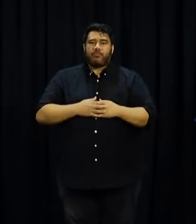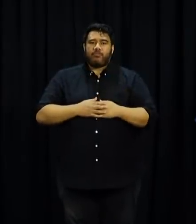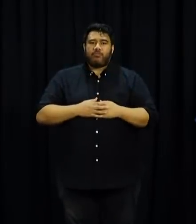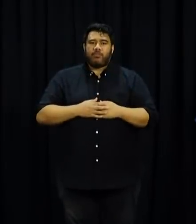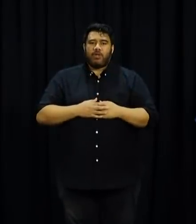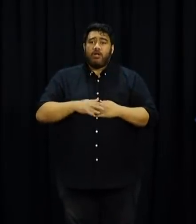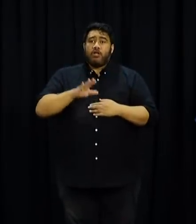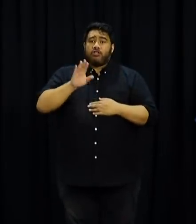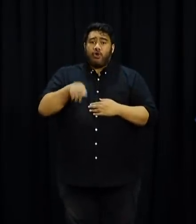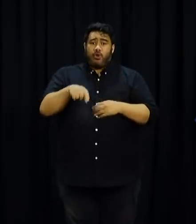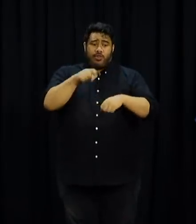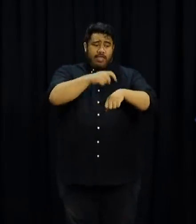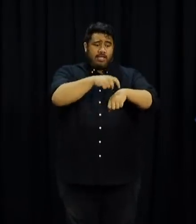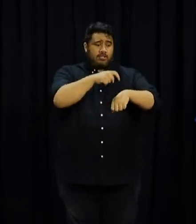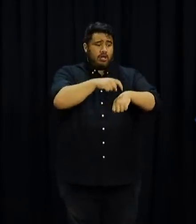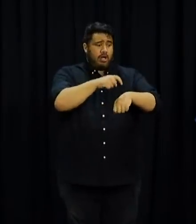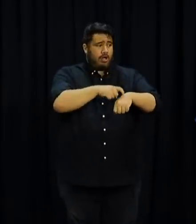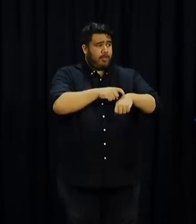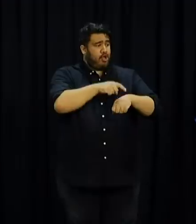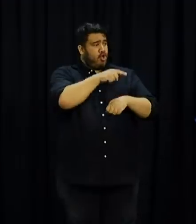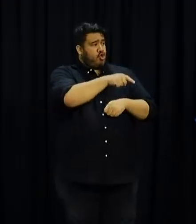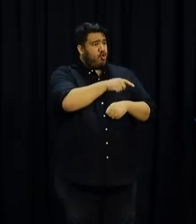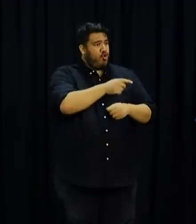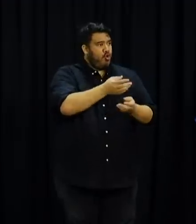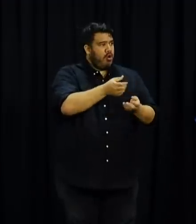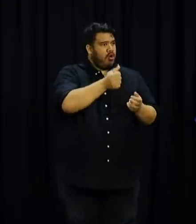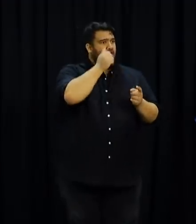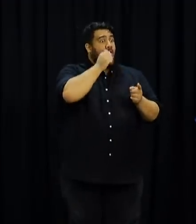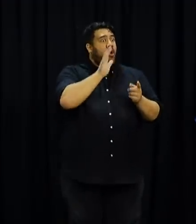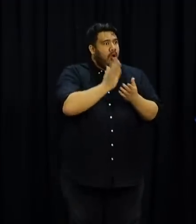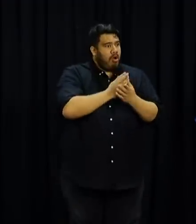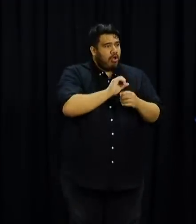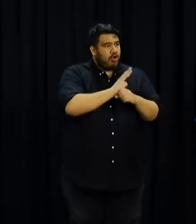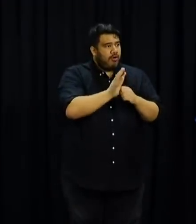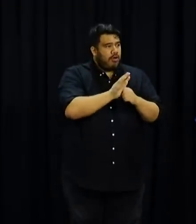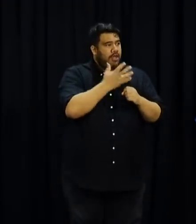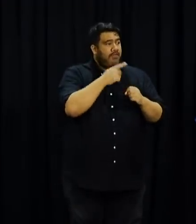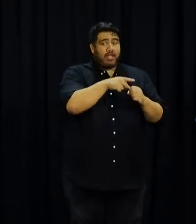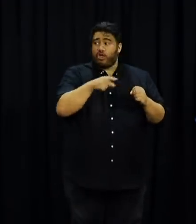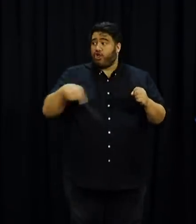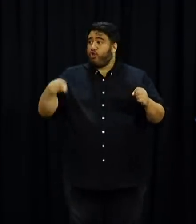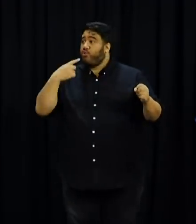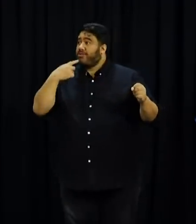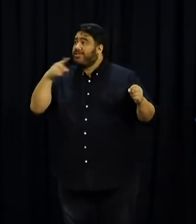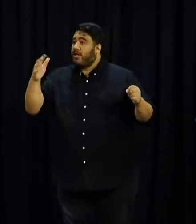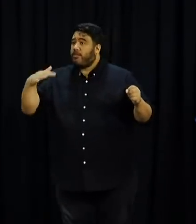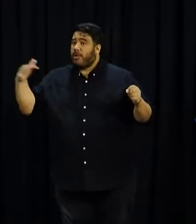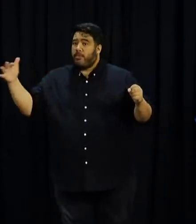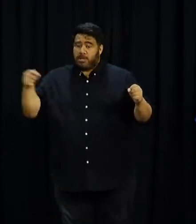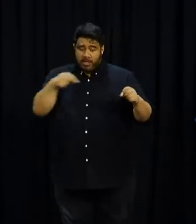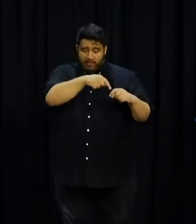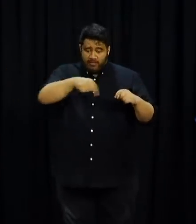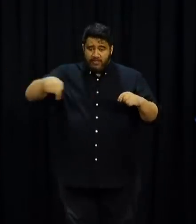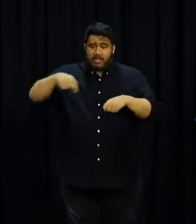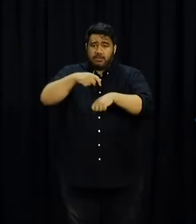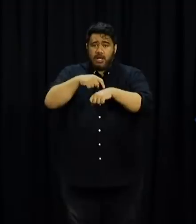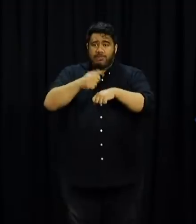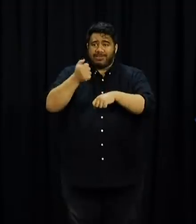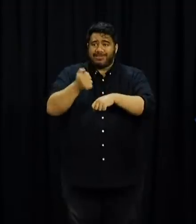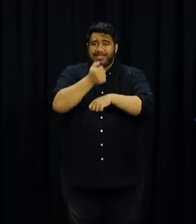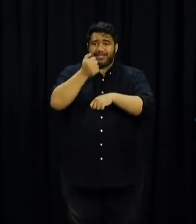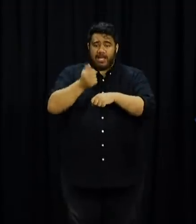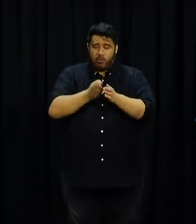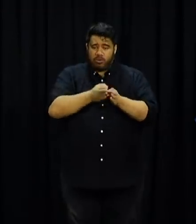that 6.5 hours, Dr. Bloomfield, between you finding out and you making it public? Keeping in mind, as soon as the person